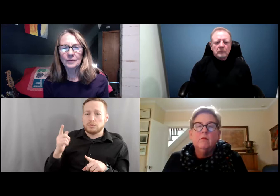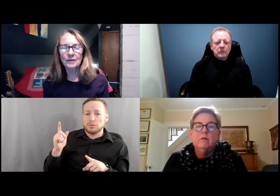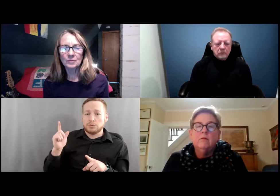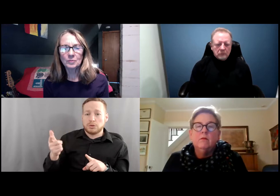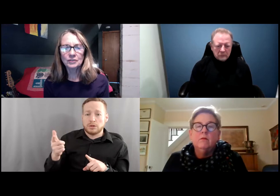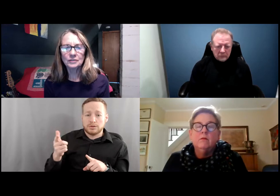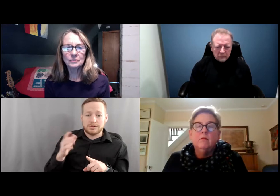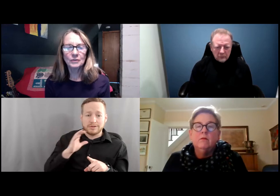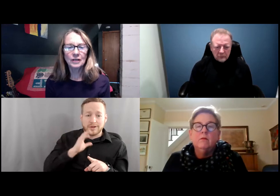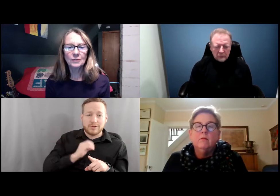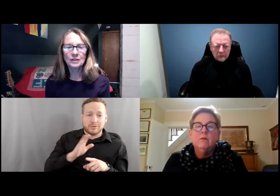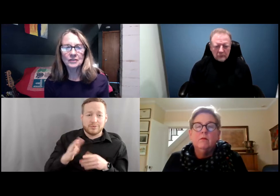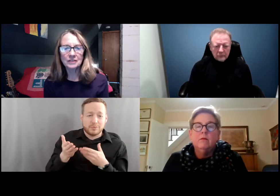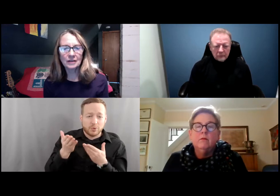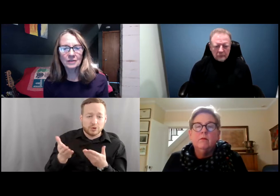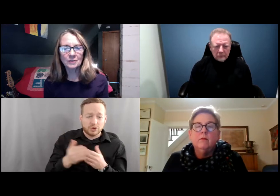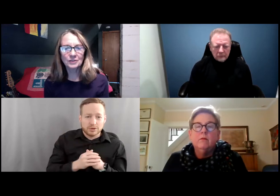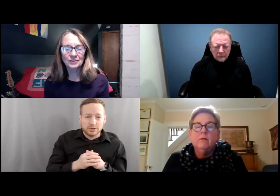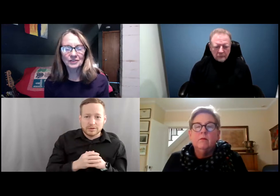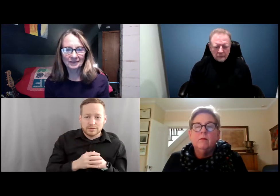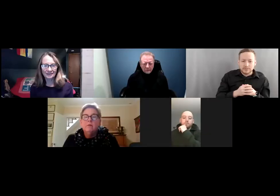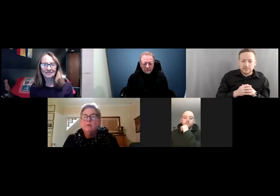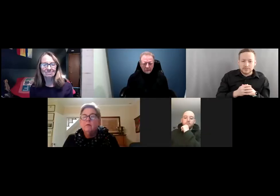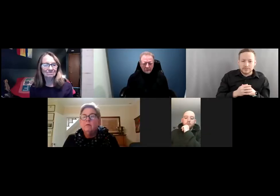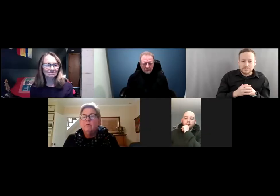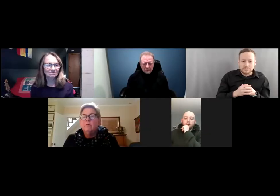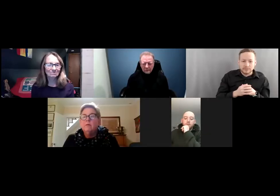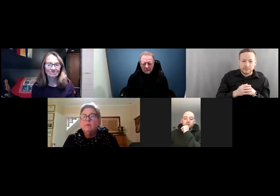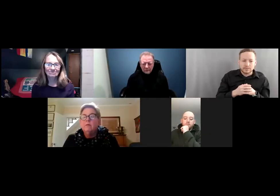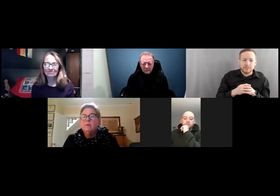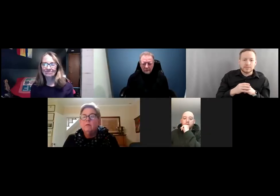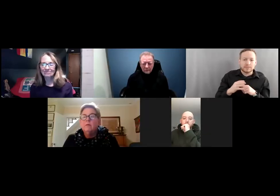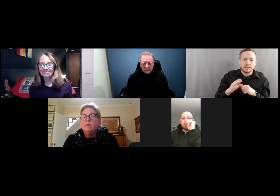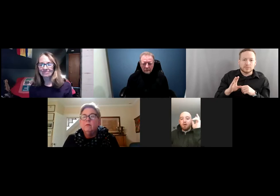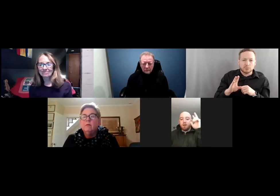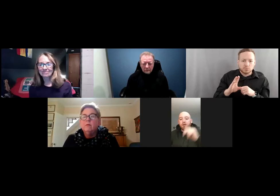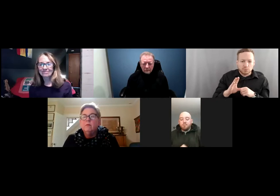Okay, we have a motion. Would anyone care to second the motion?